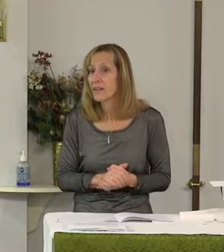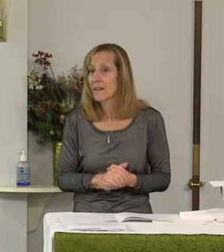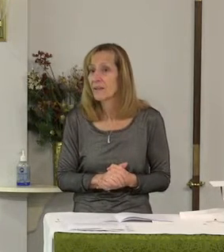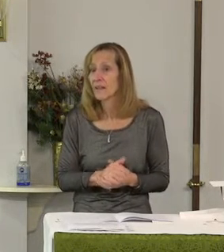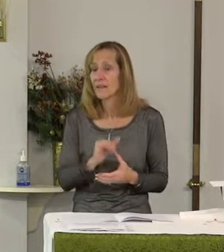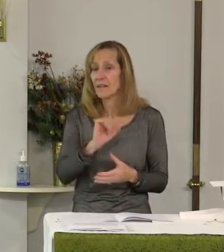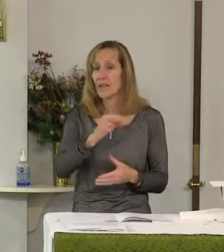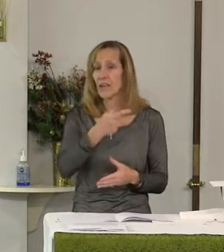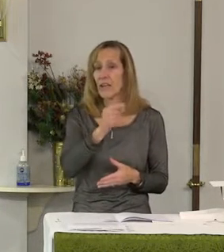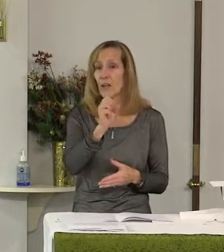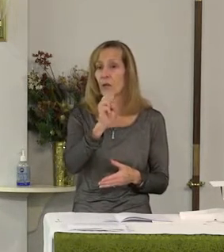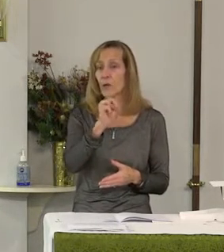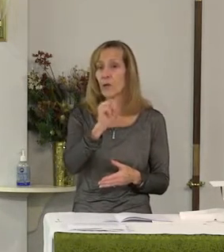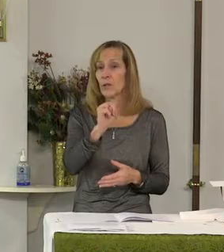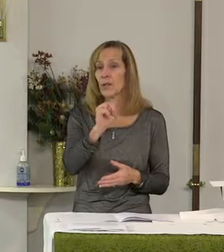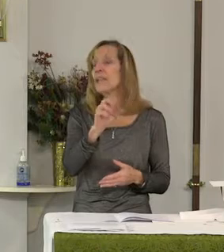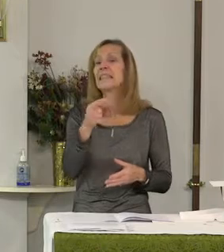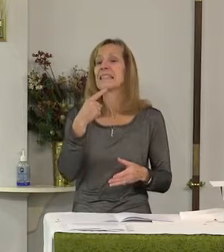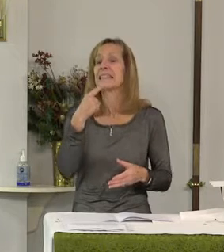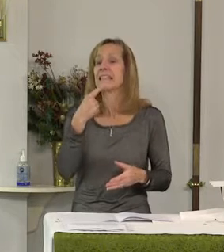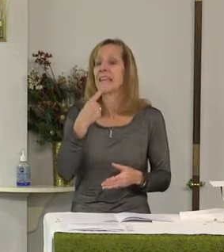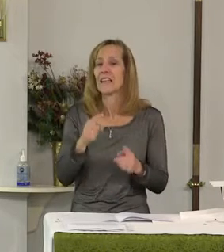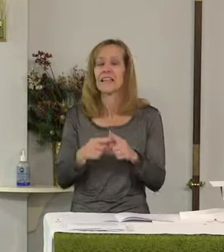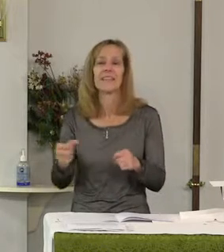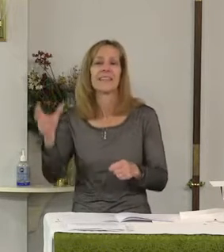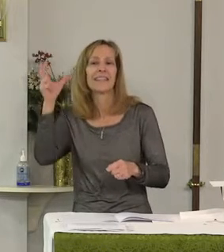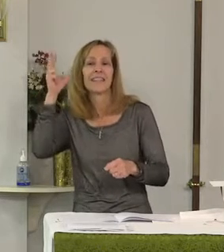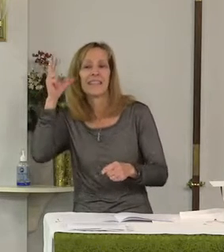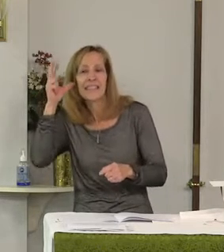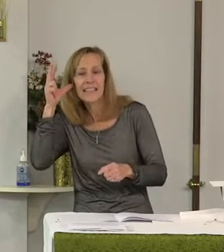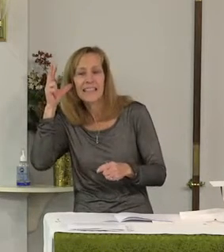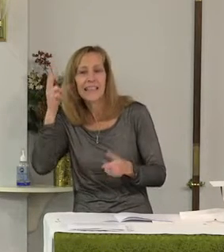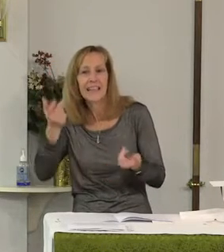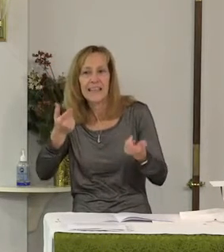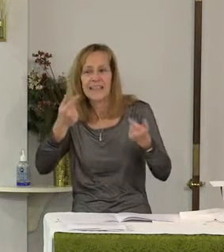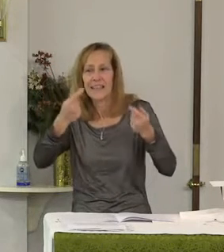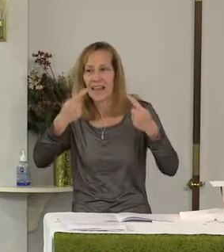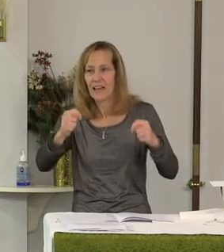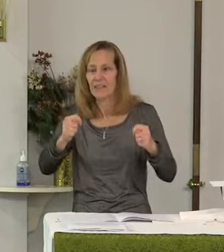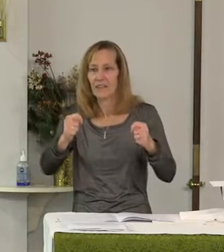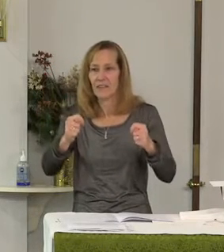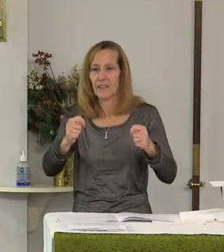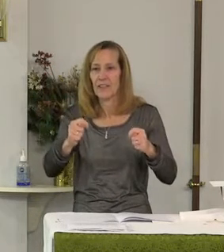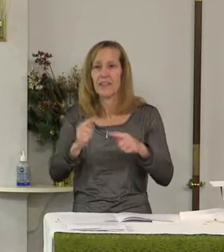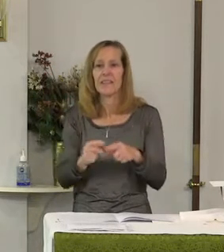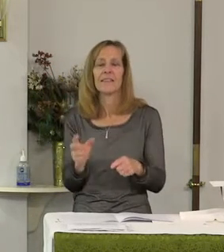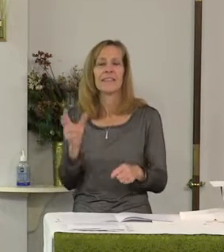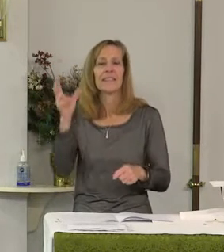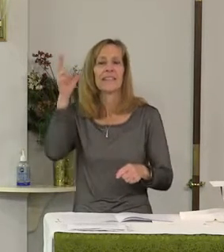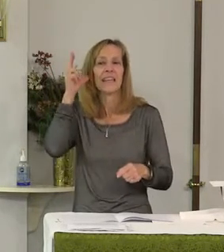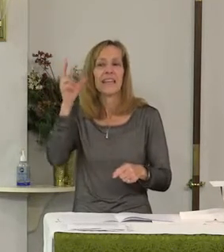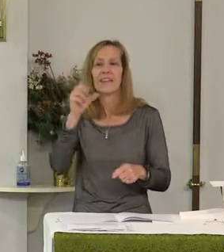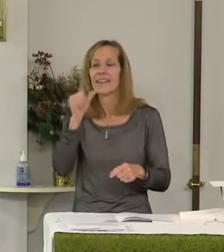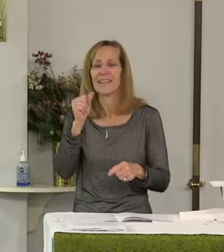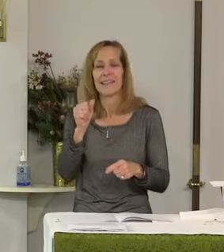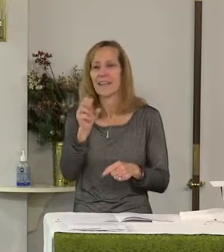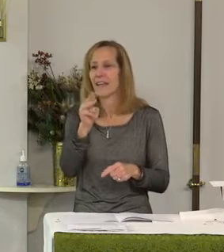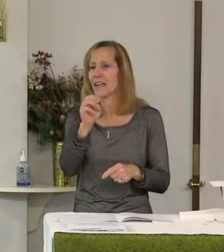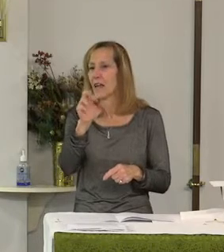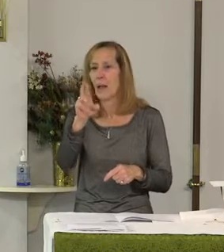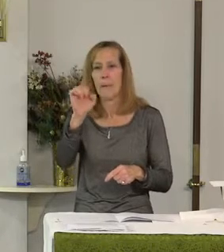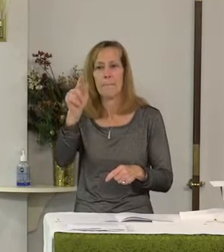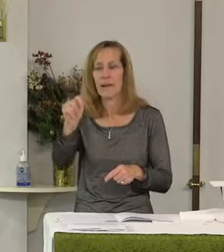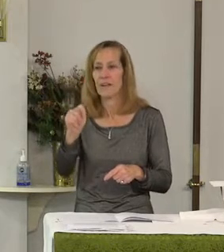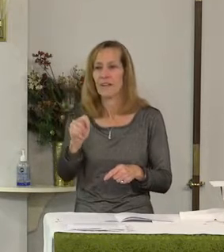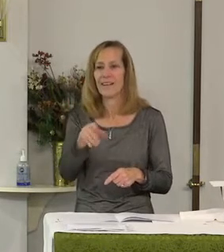Igor Stravinsky said, "To listen is an effort, and just to hear is no merit.